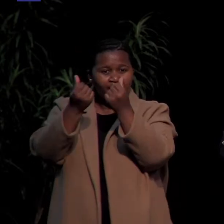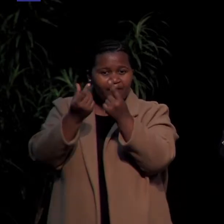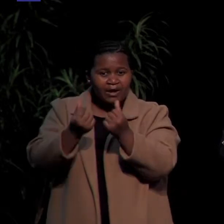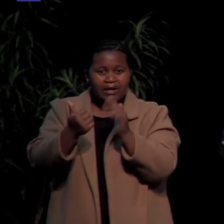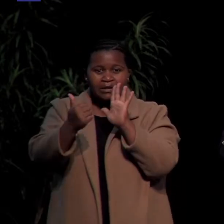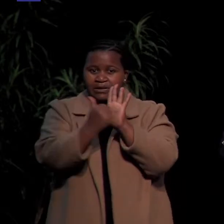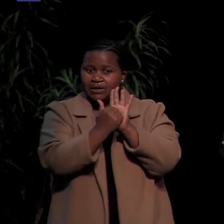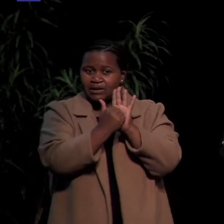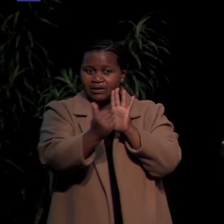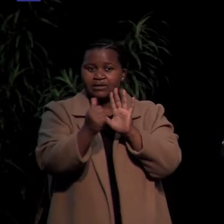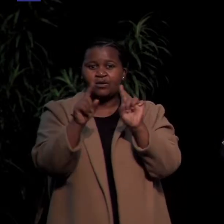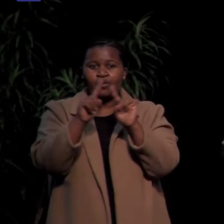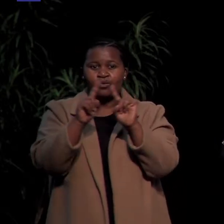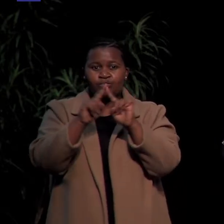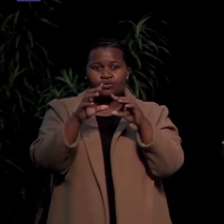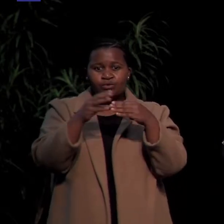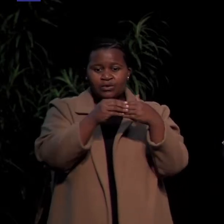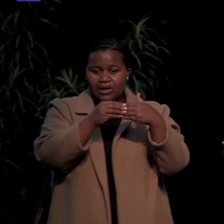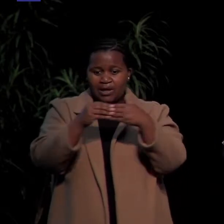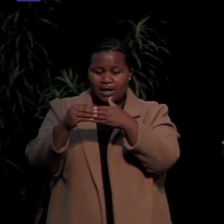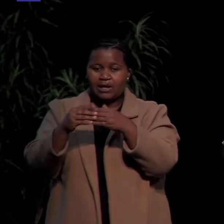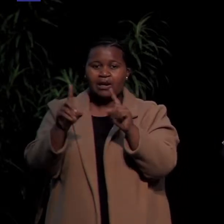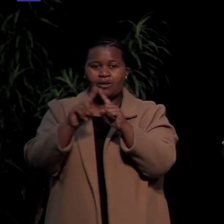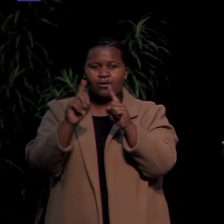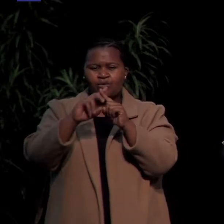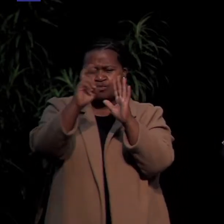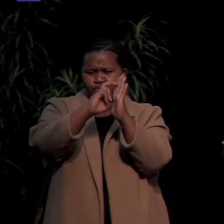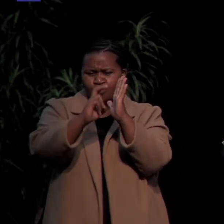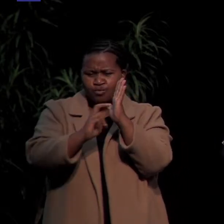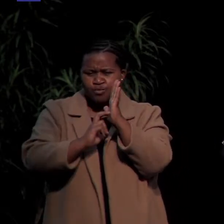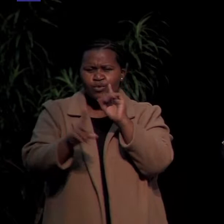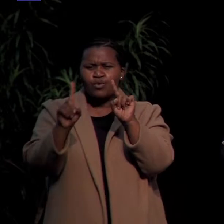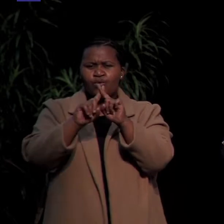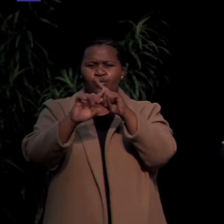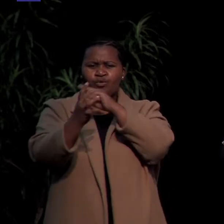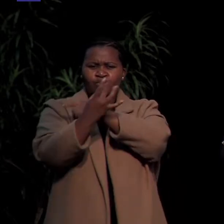Finance Act, guidelines, regulations, as advised by